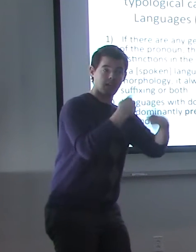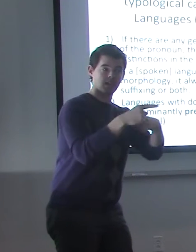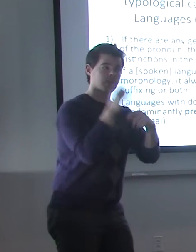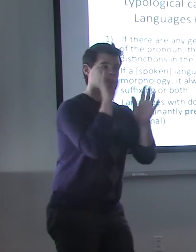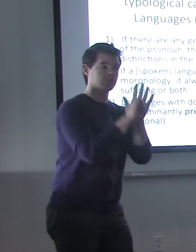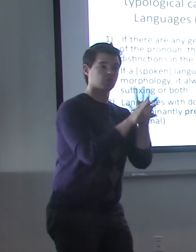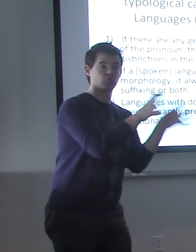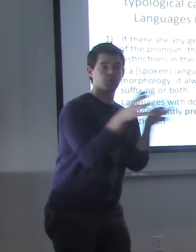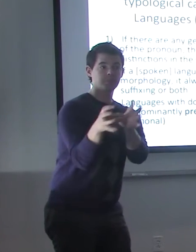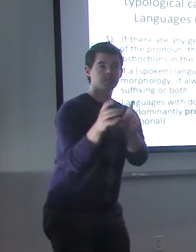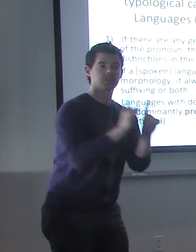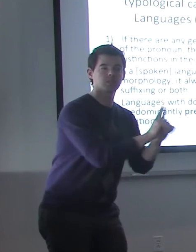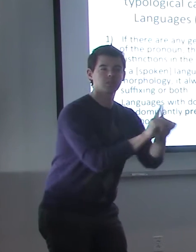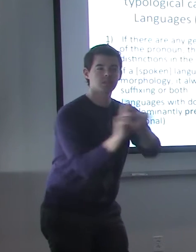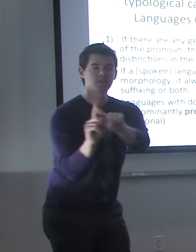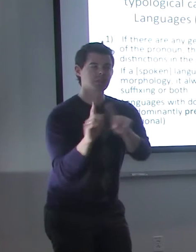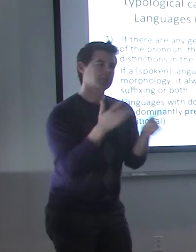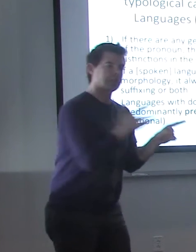famous